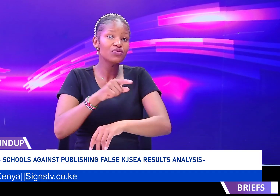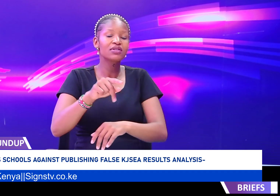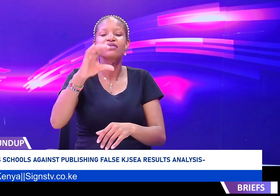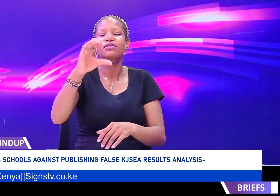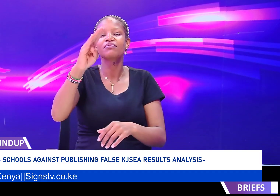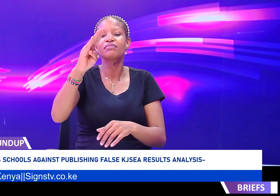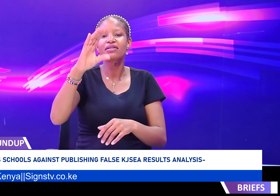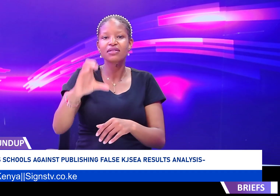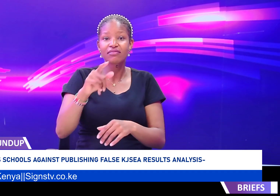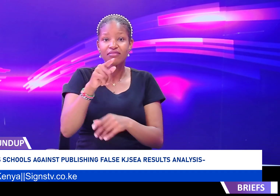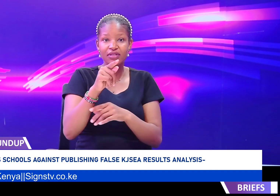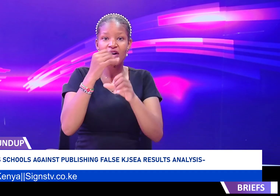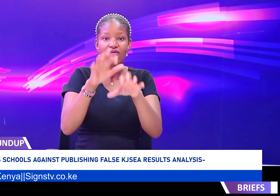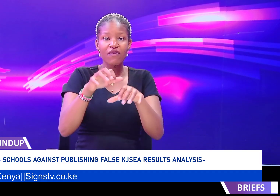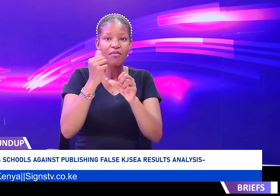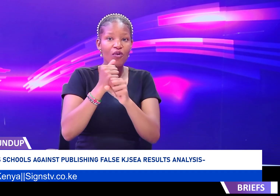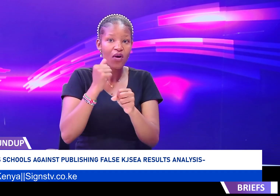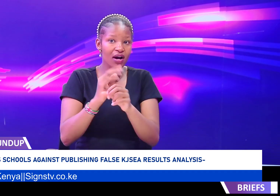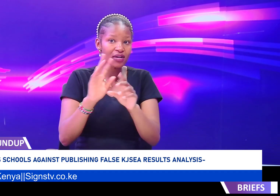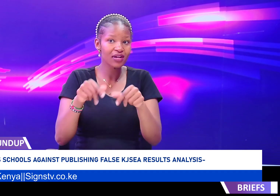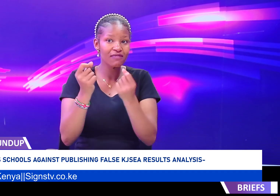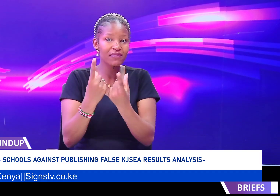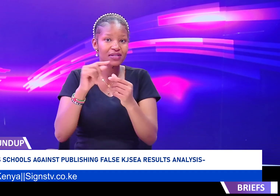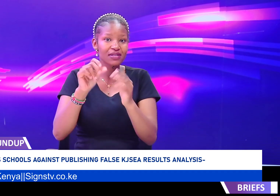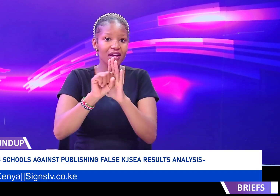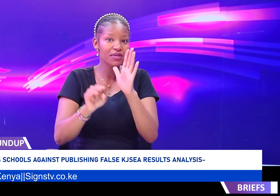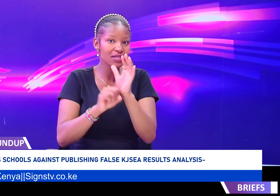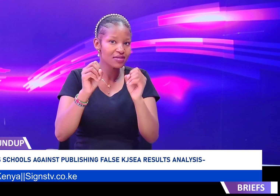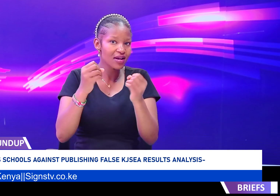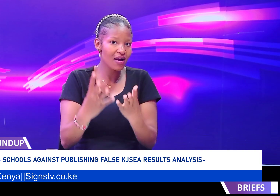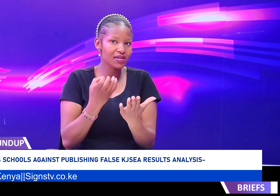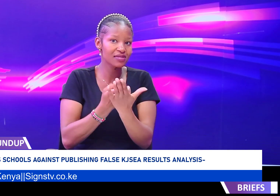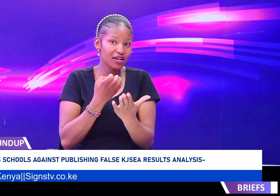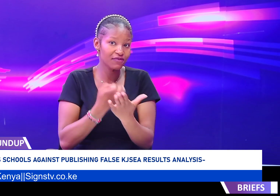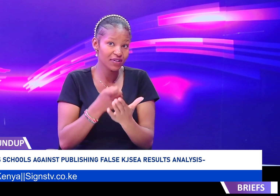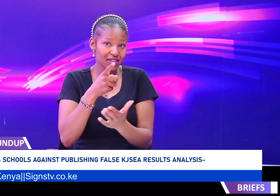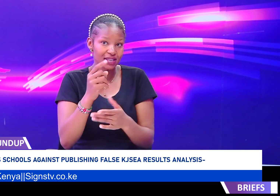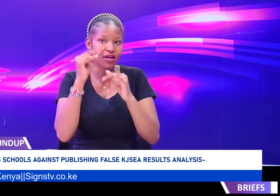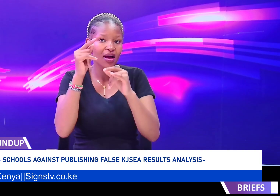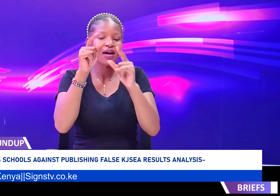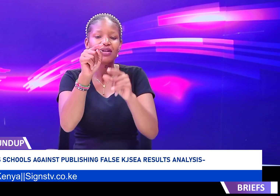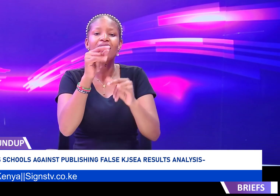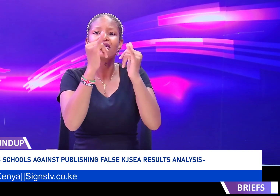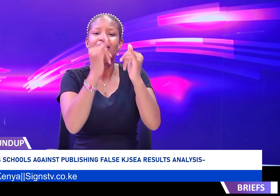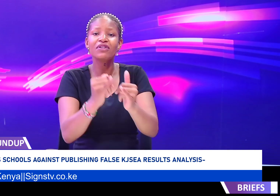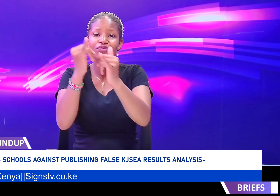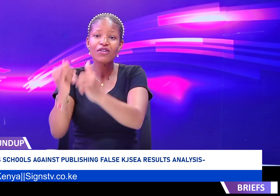Under the competency-based curriculum CBC framework, every subject is evaluated individually and